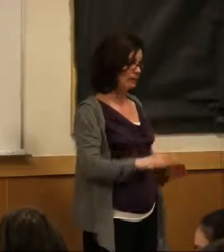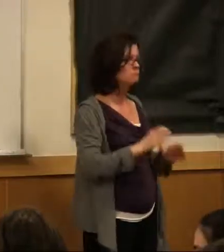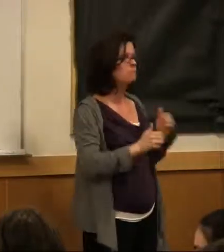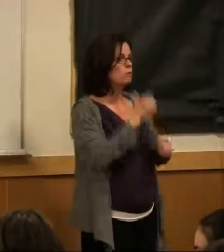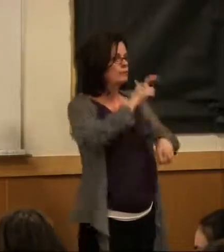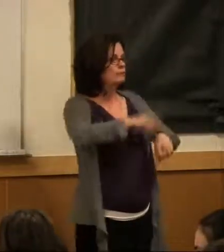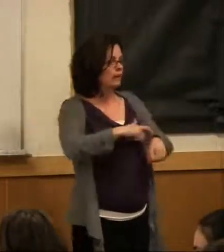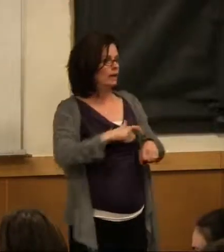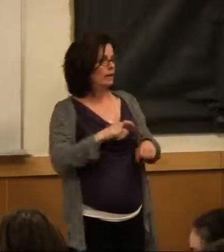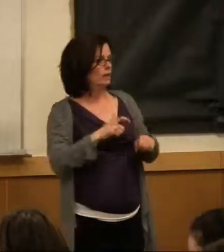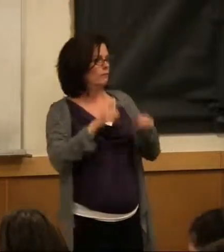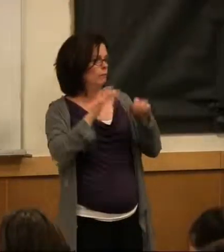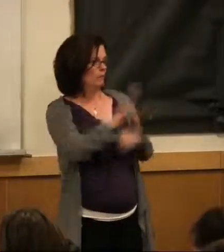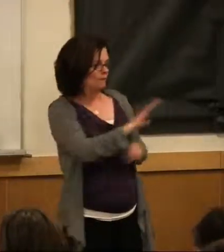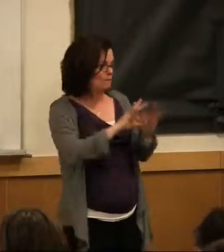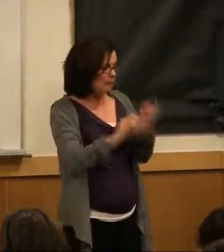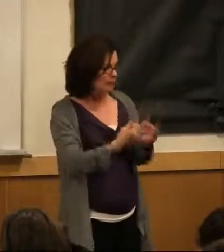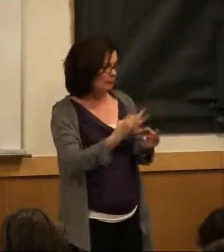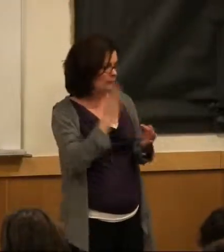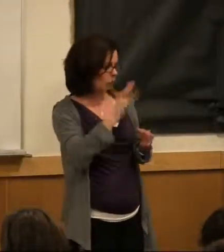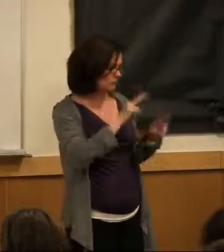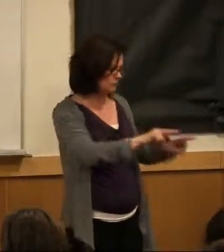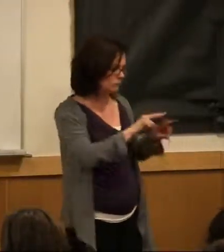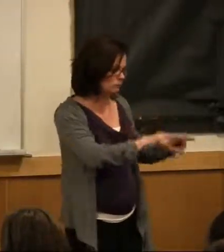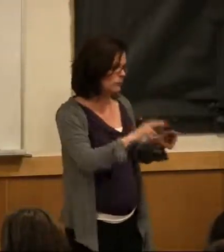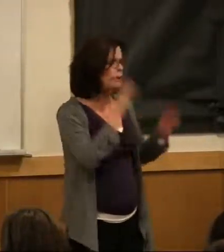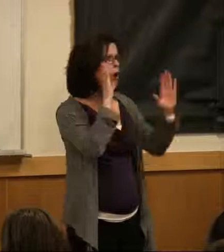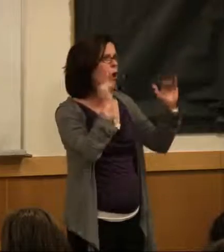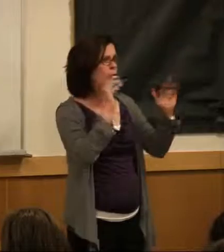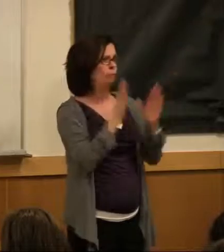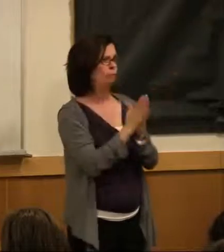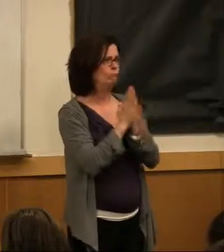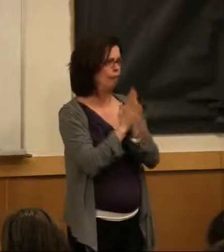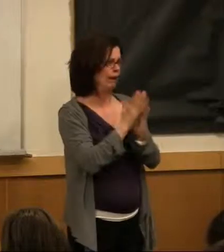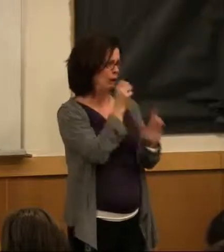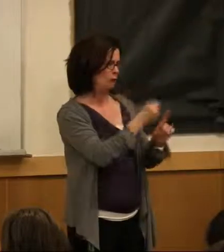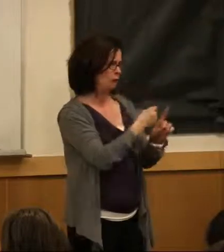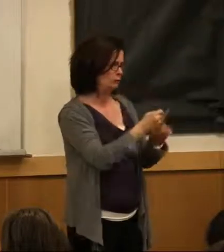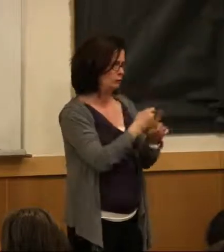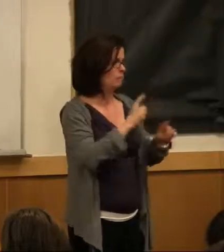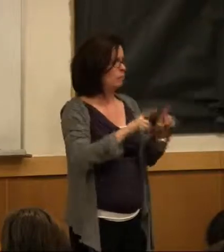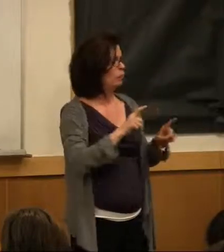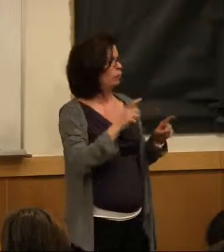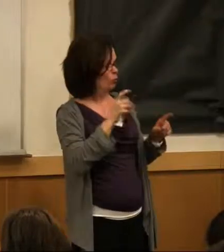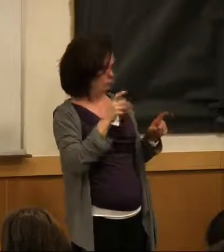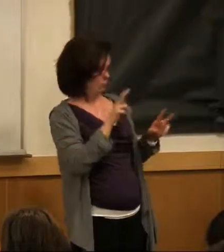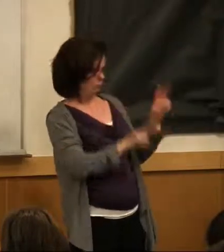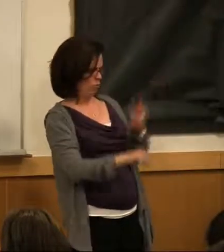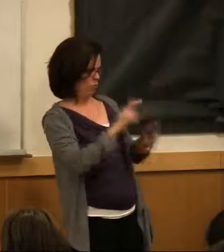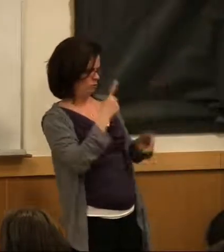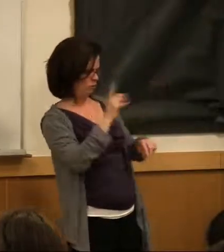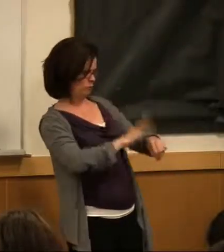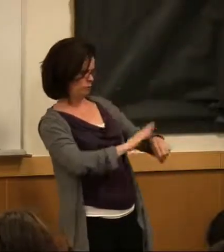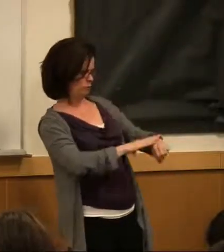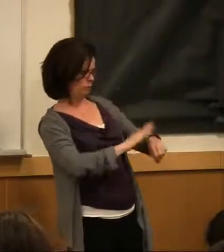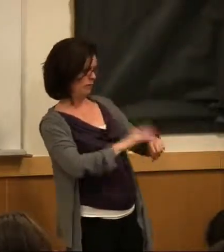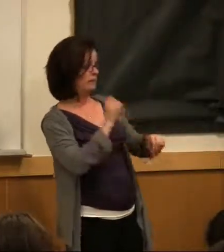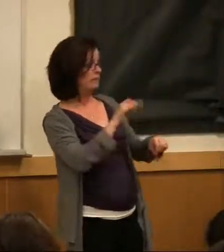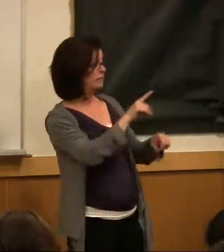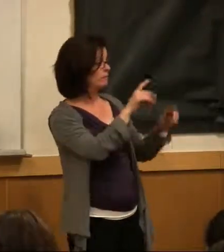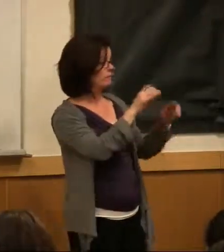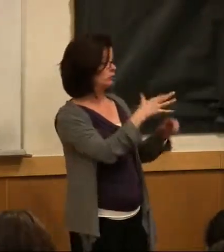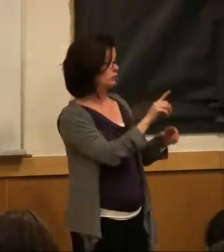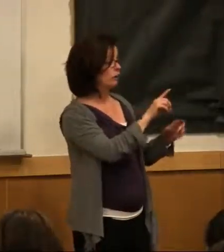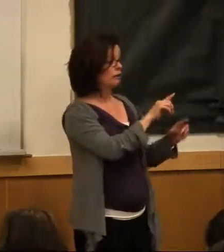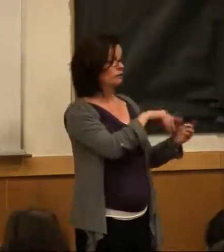and hope that they're not abusing, but we do watch for signs. If they come to our facility and the child has a black eye